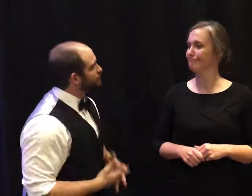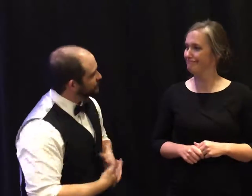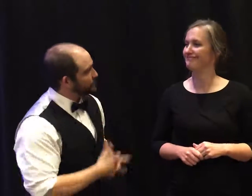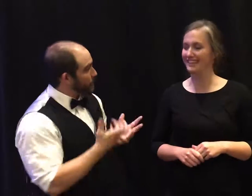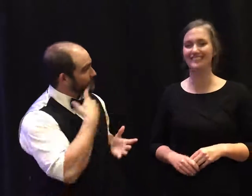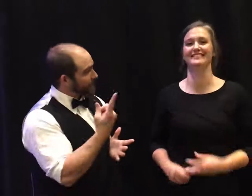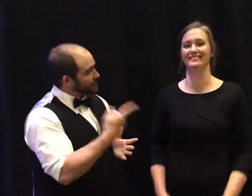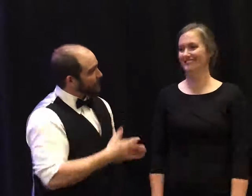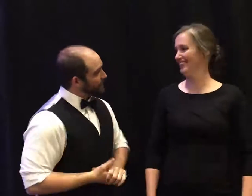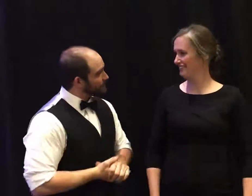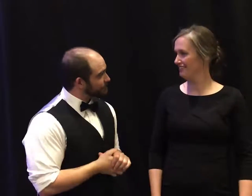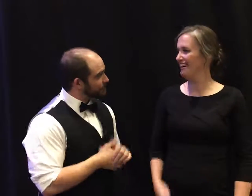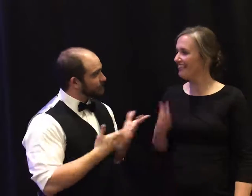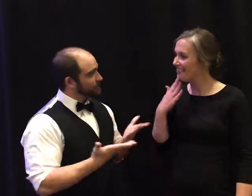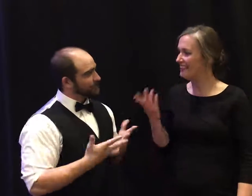you again. Do you want to say anything, Katie?